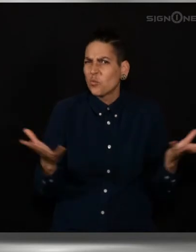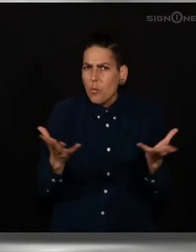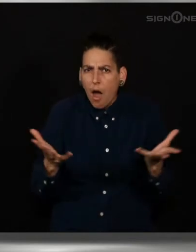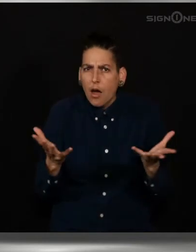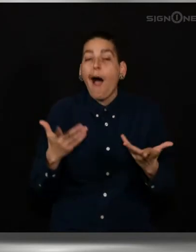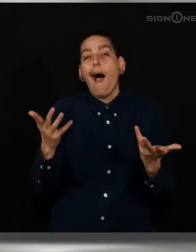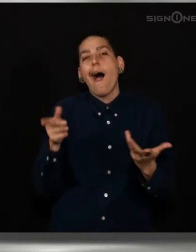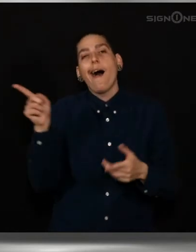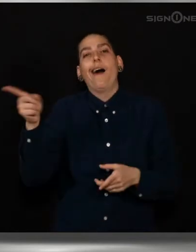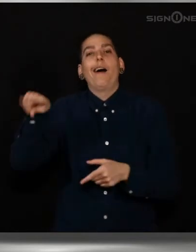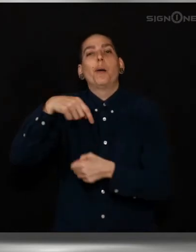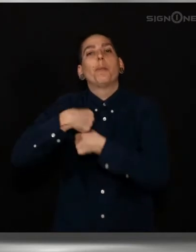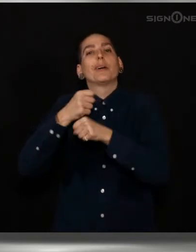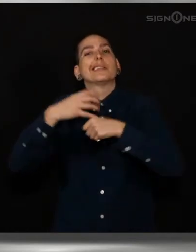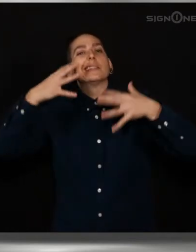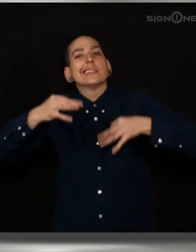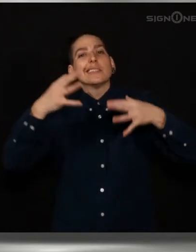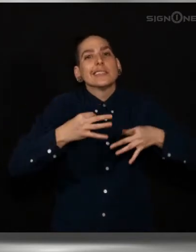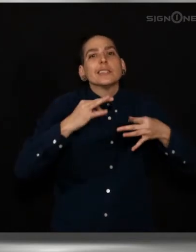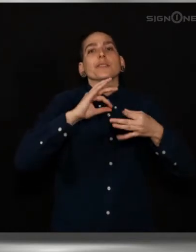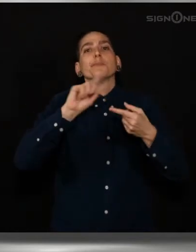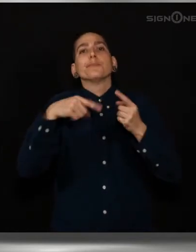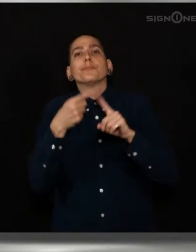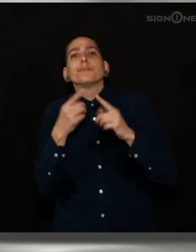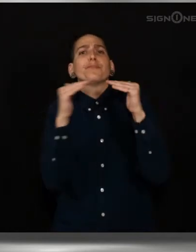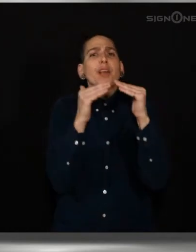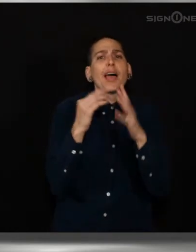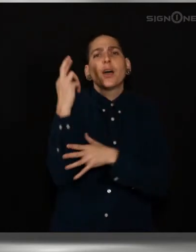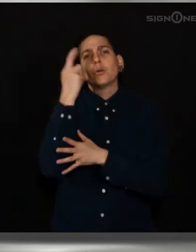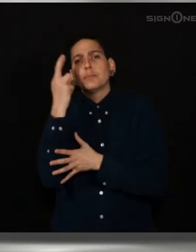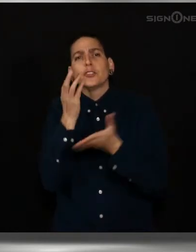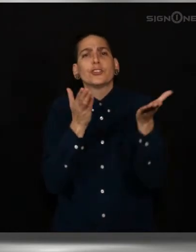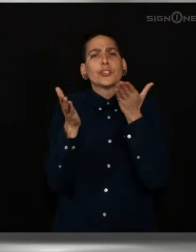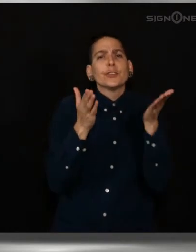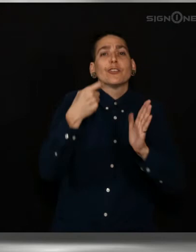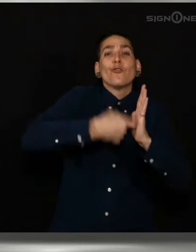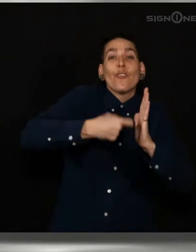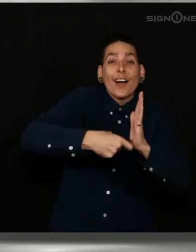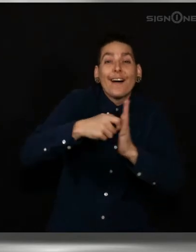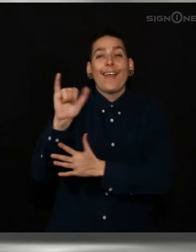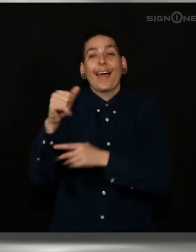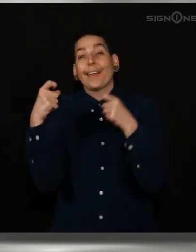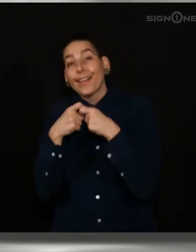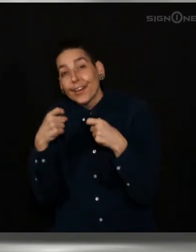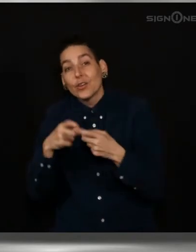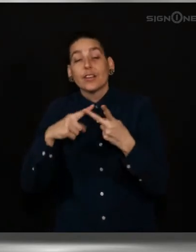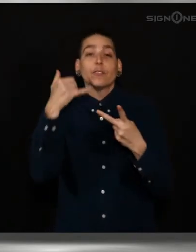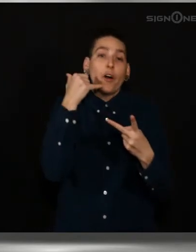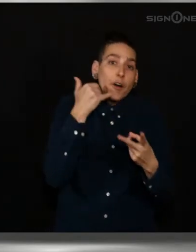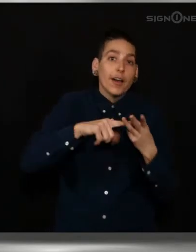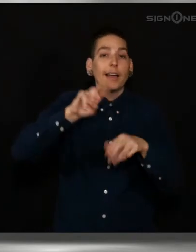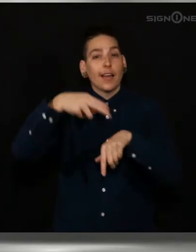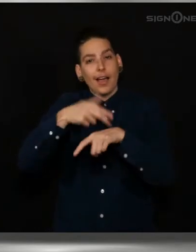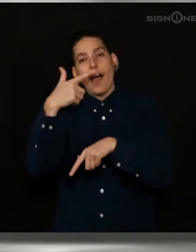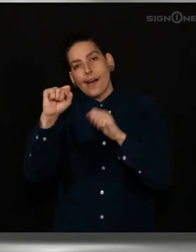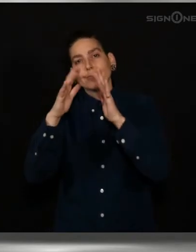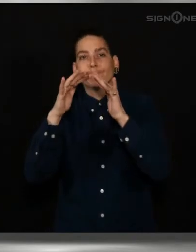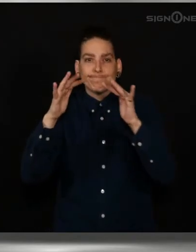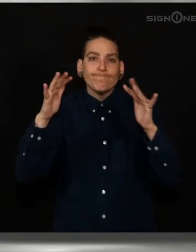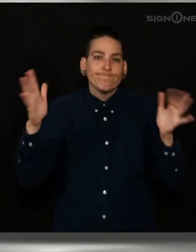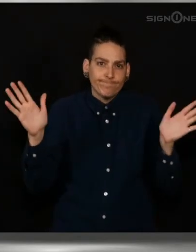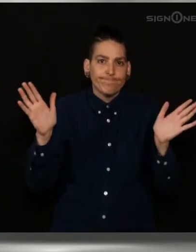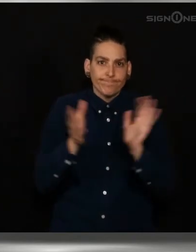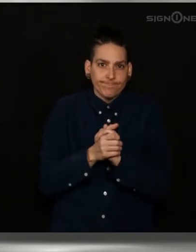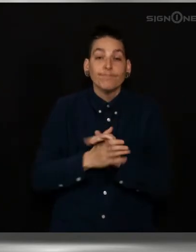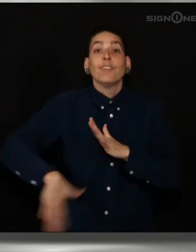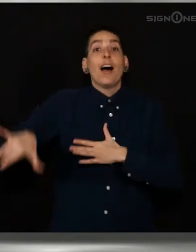services we use, like our electricity, our phones, and natural gas. There are 4 elections that will take place on December 1st in certain